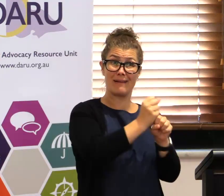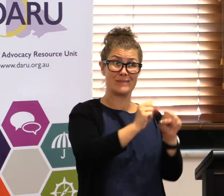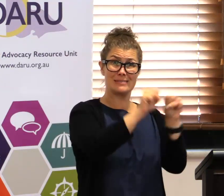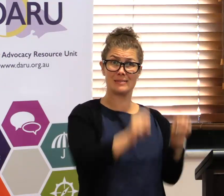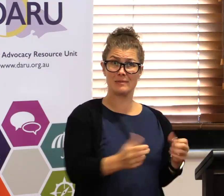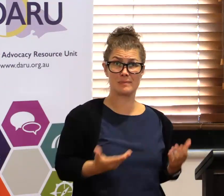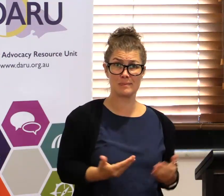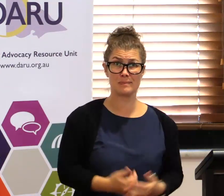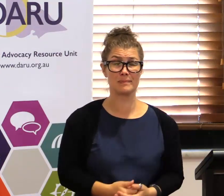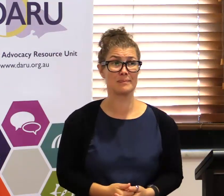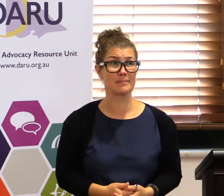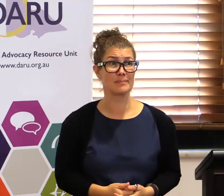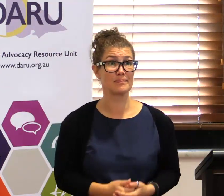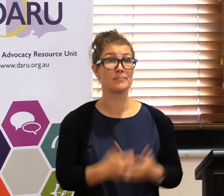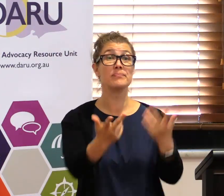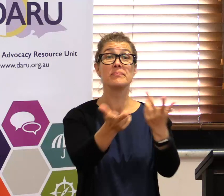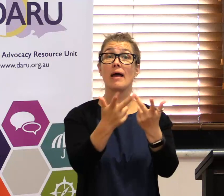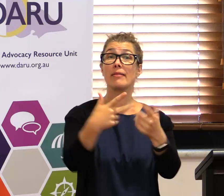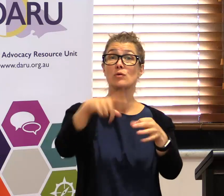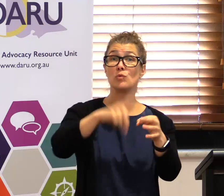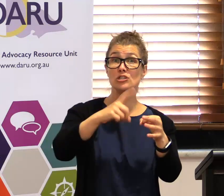Any other questions? No.